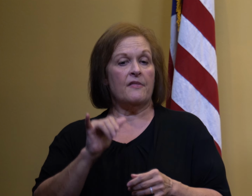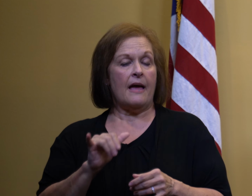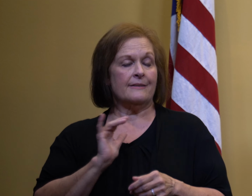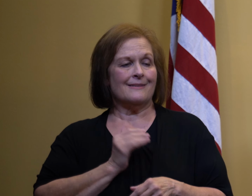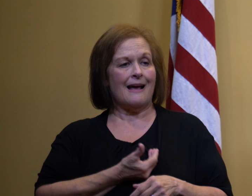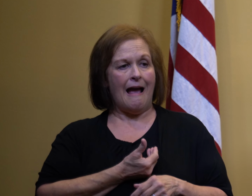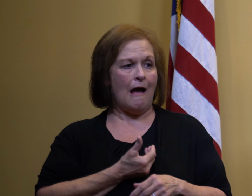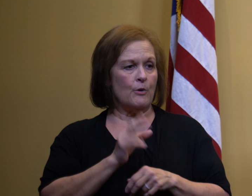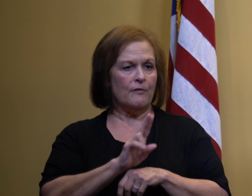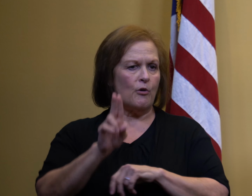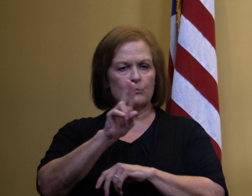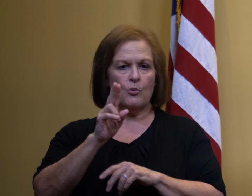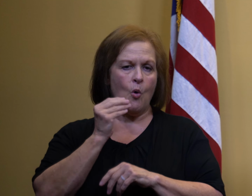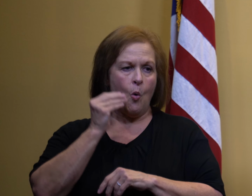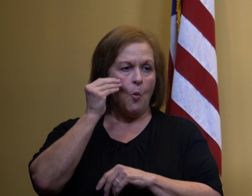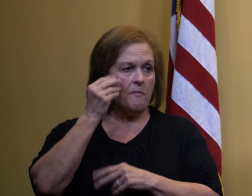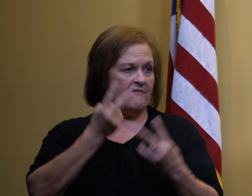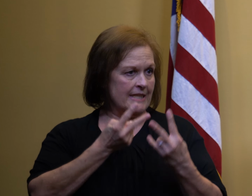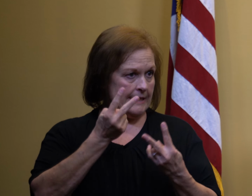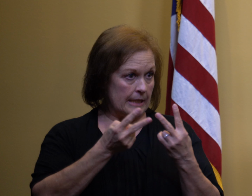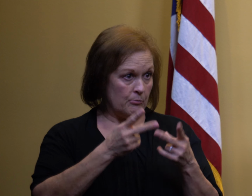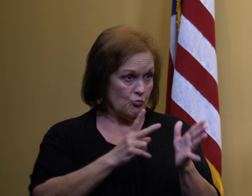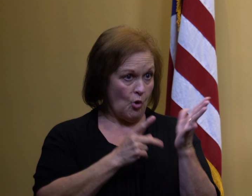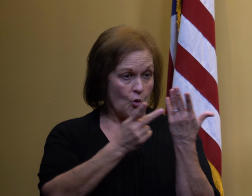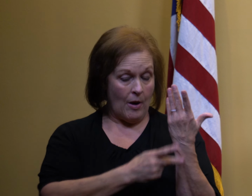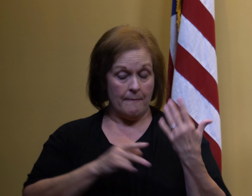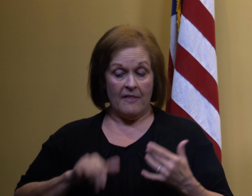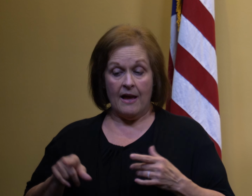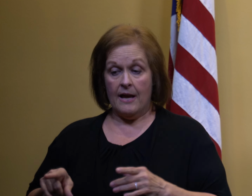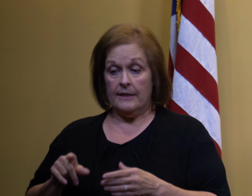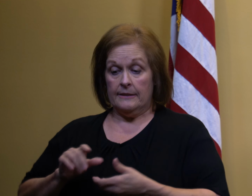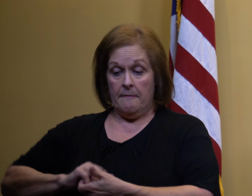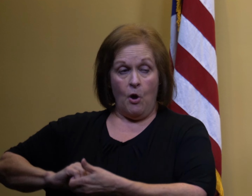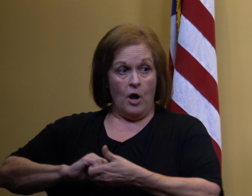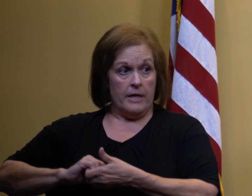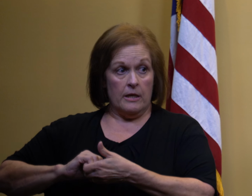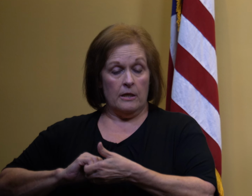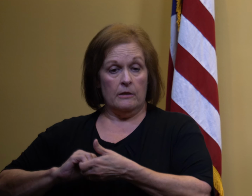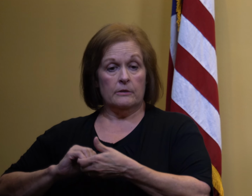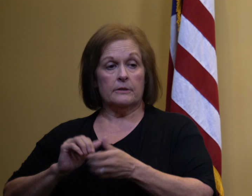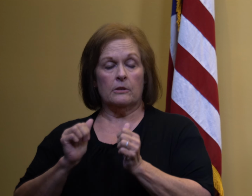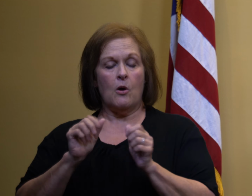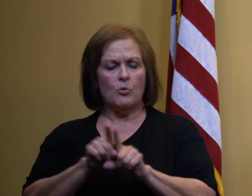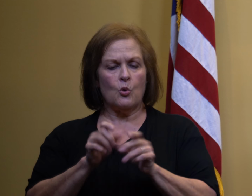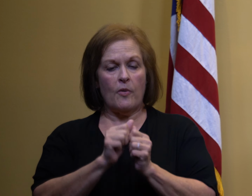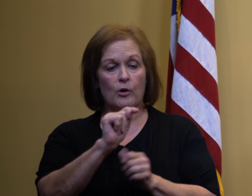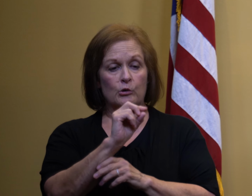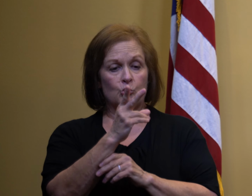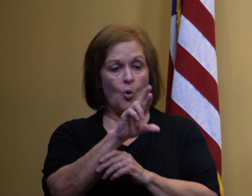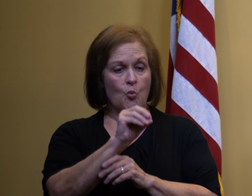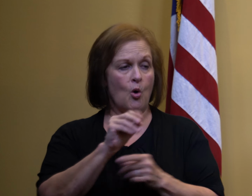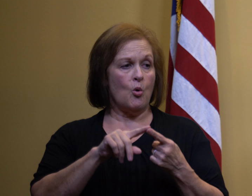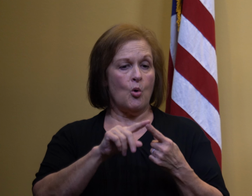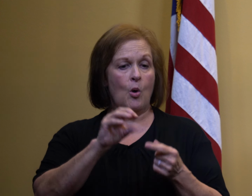universal home visiting program. Family Connects is the partner, along with Touro, as well